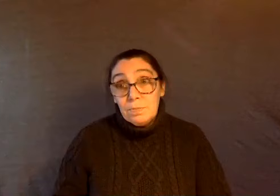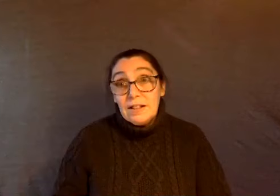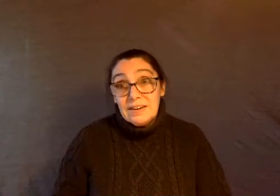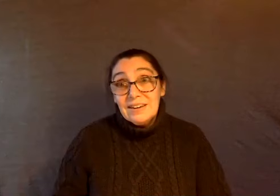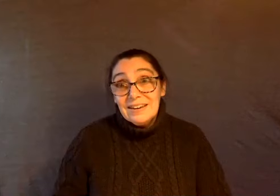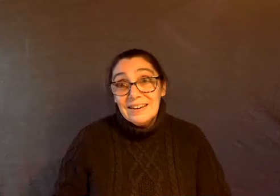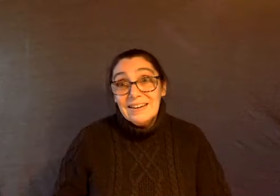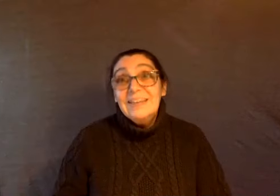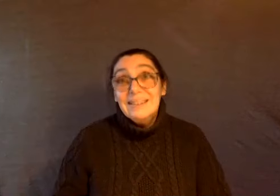spell it.